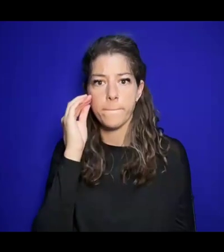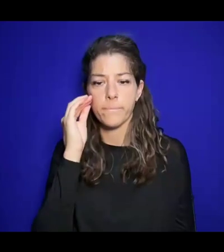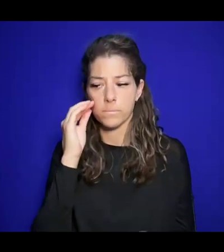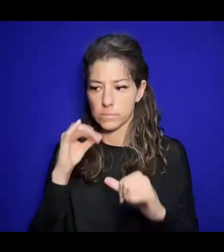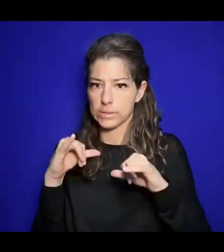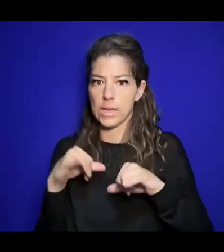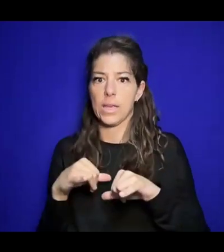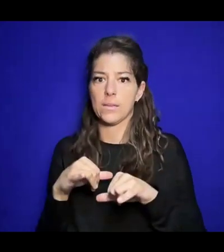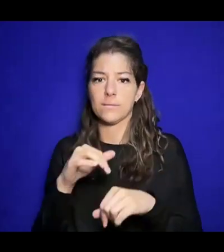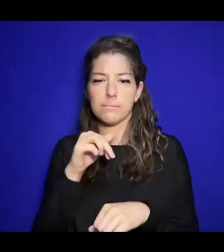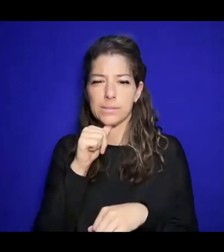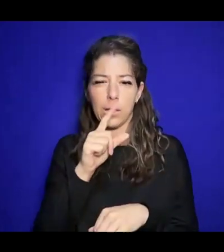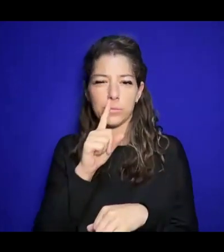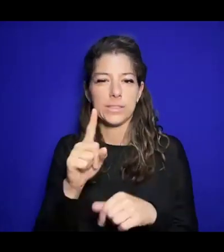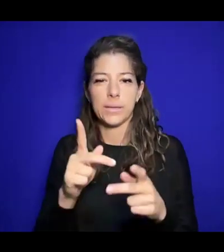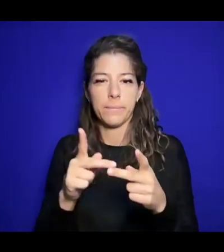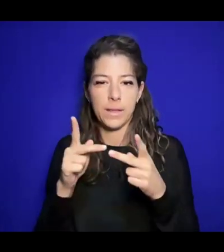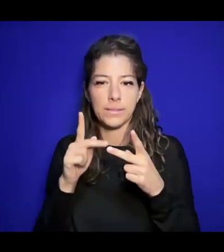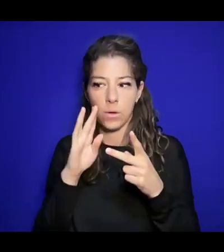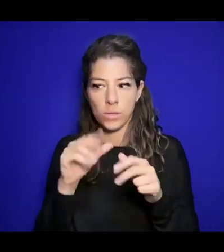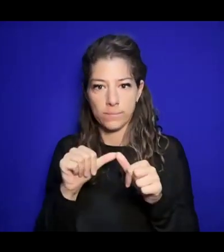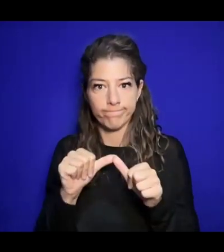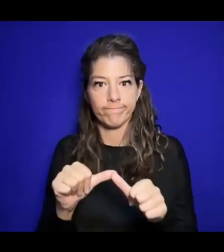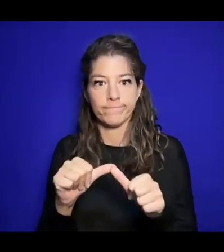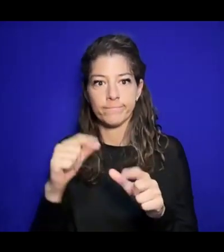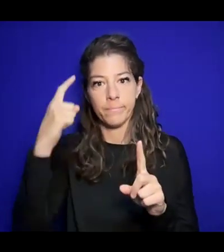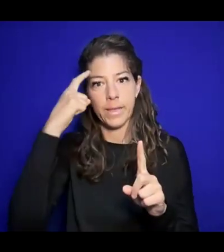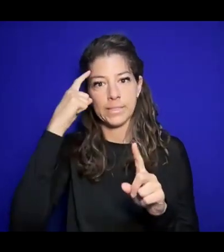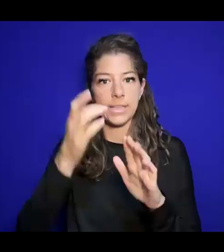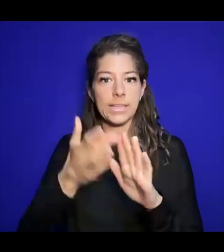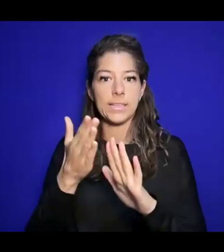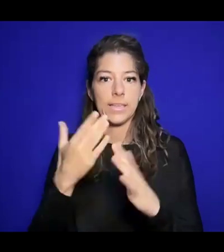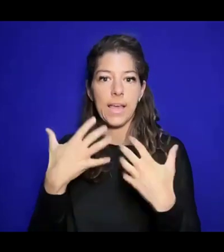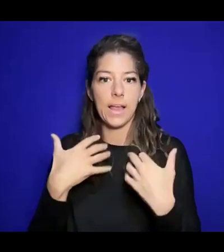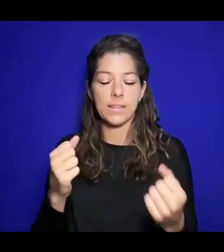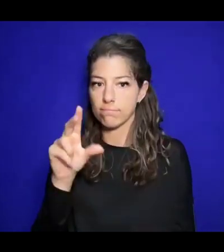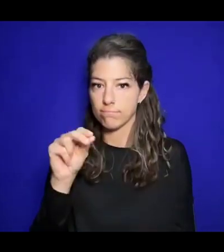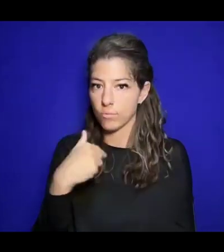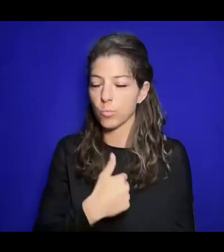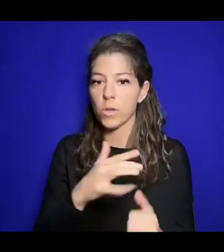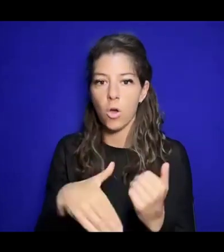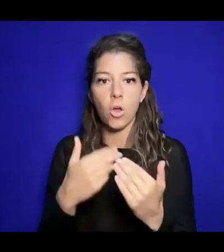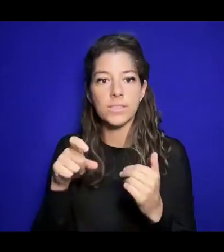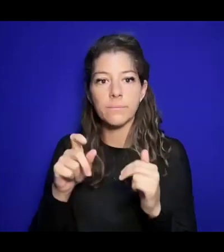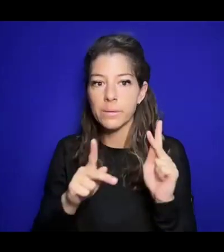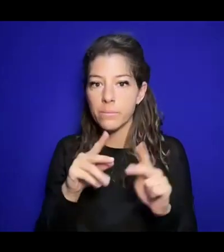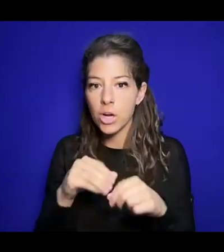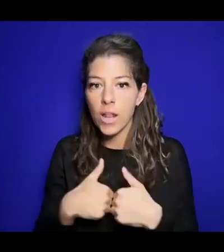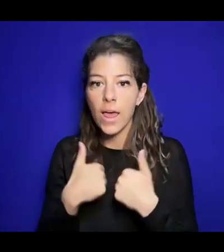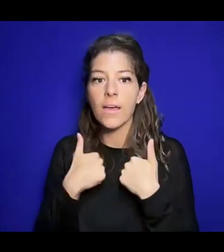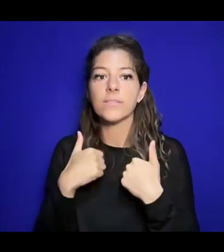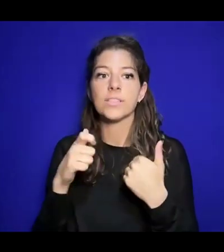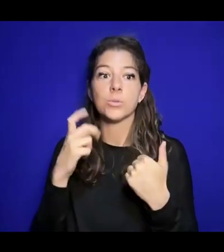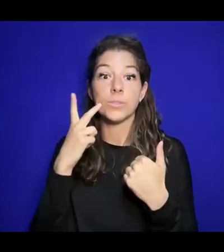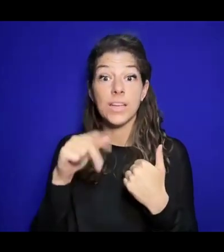really a place that is going to keep you mentally healthy, because we all need people in our lives. We all need to